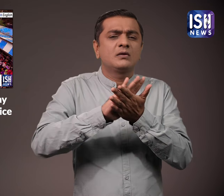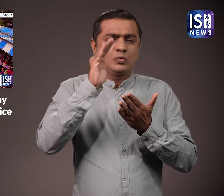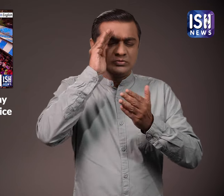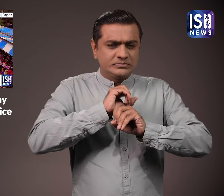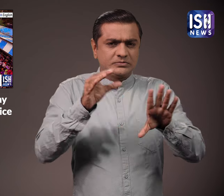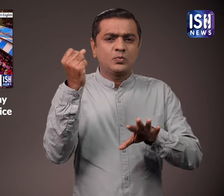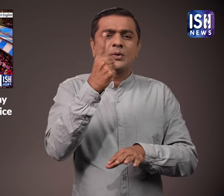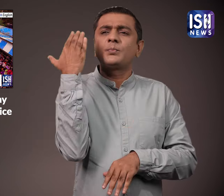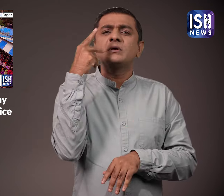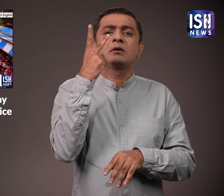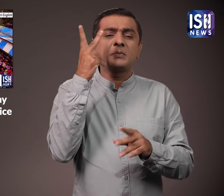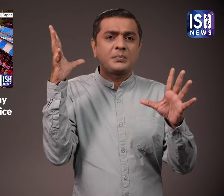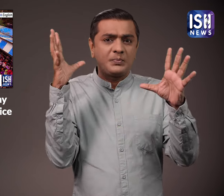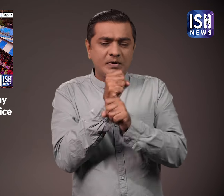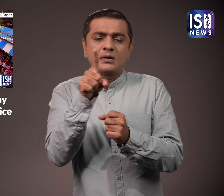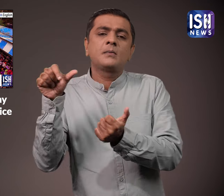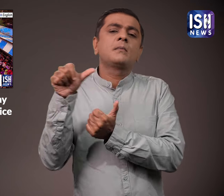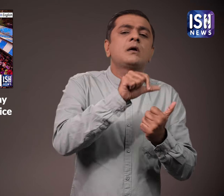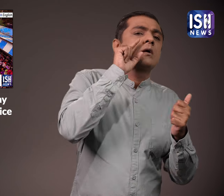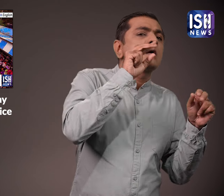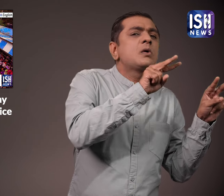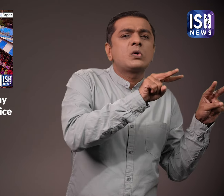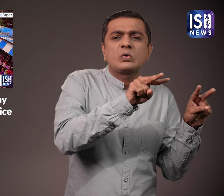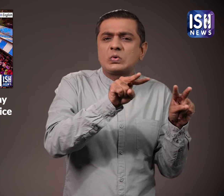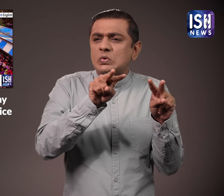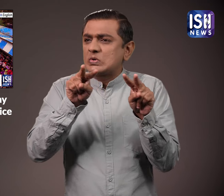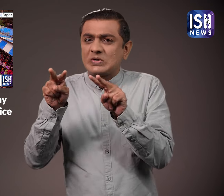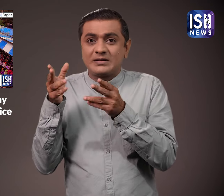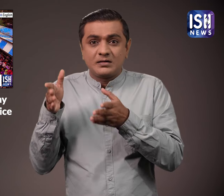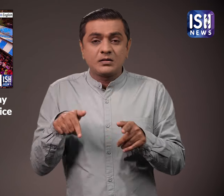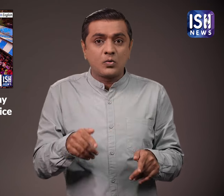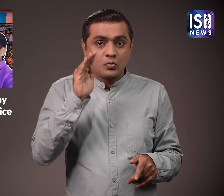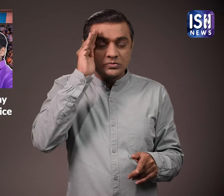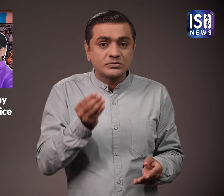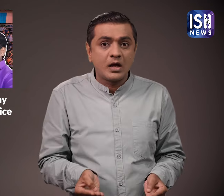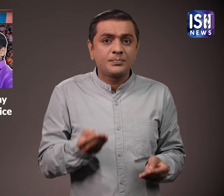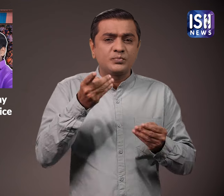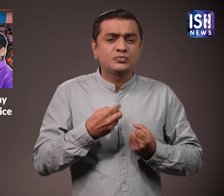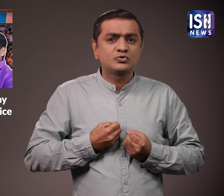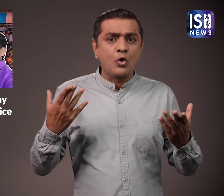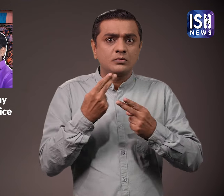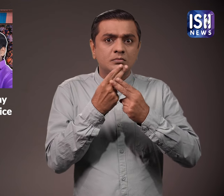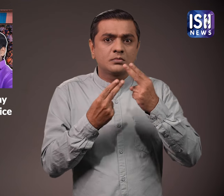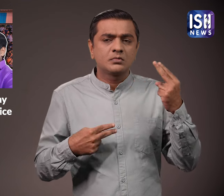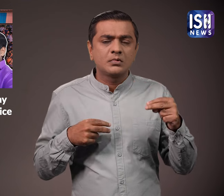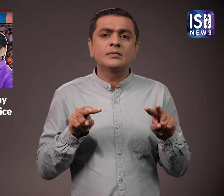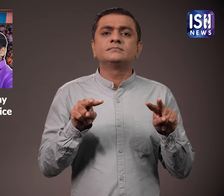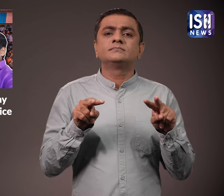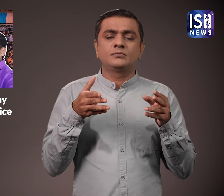ISH News had released a video on this a month back. You can watch it here in case you missed it. Now, let me tell you about a shocking update